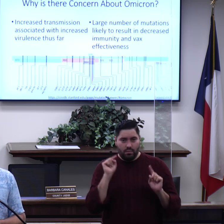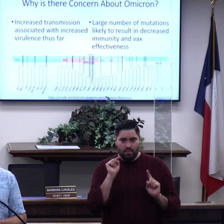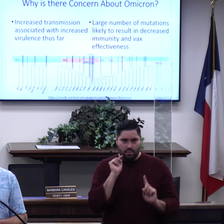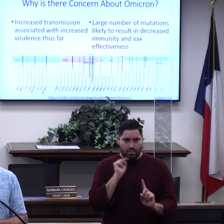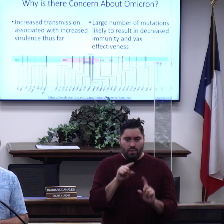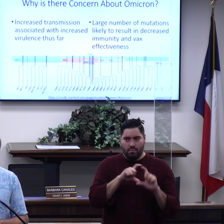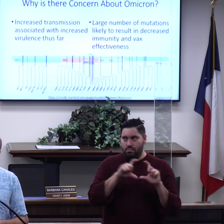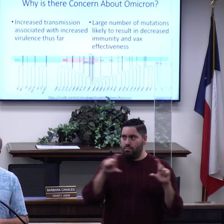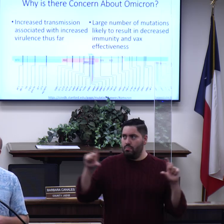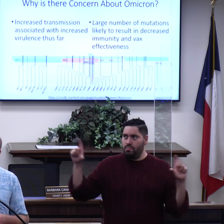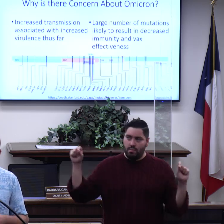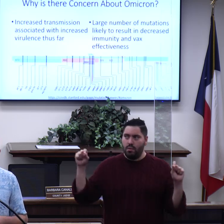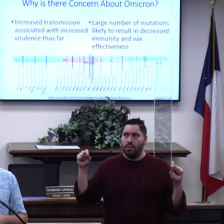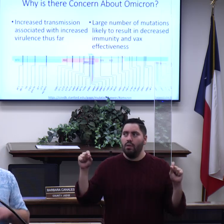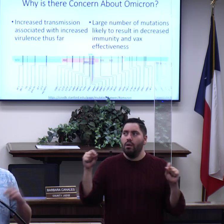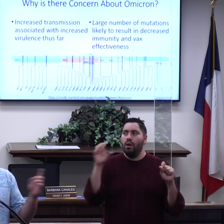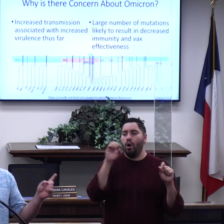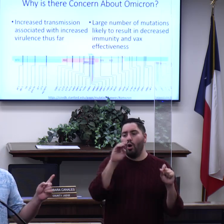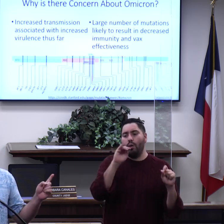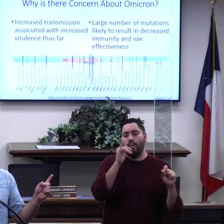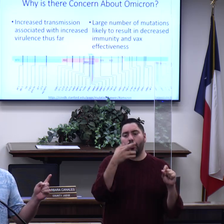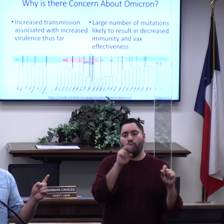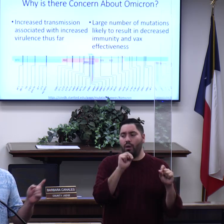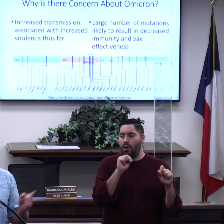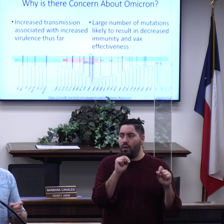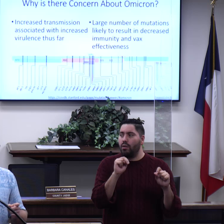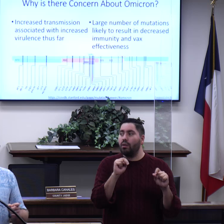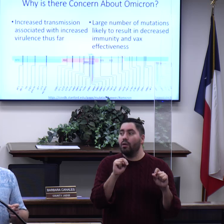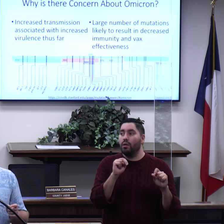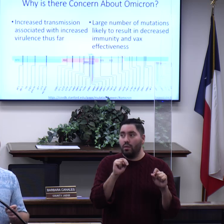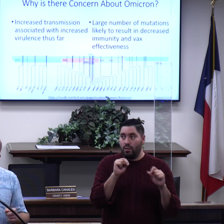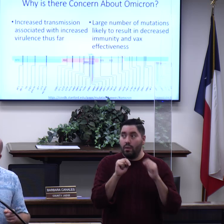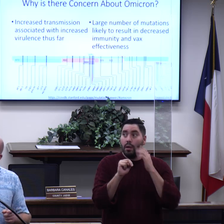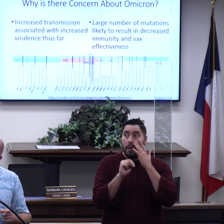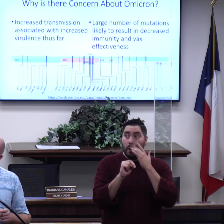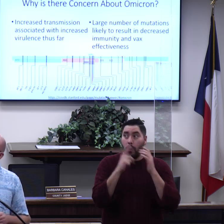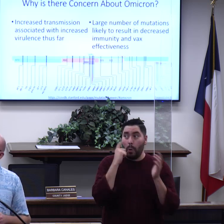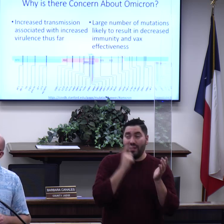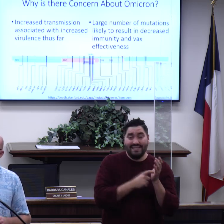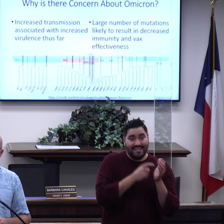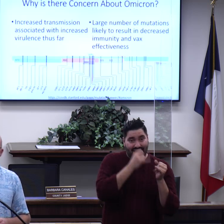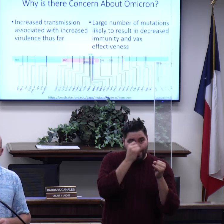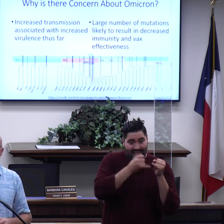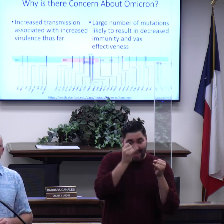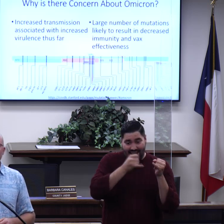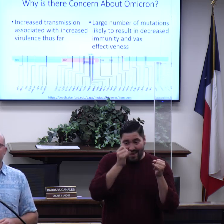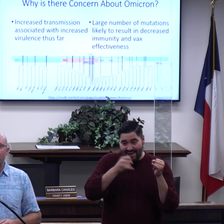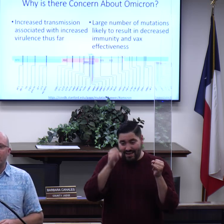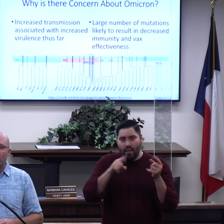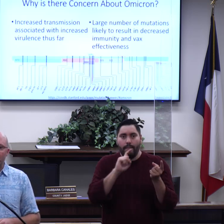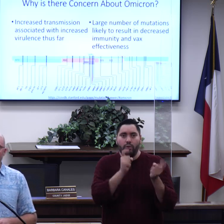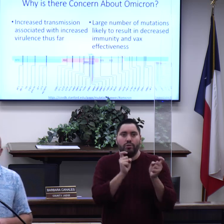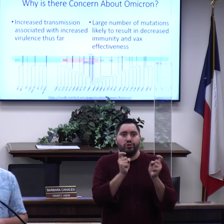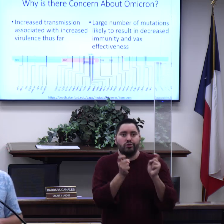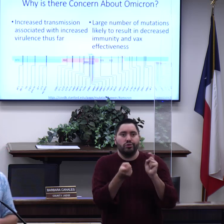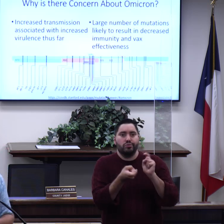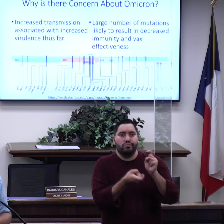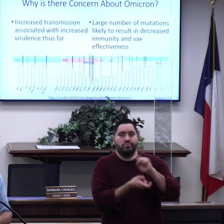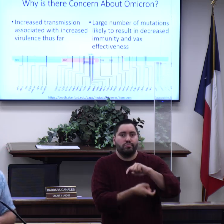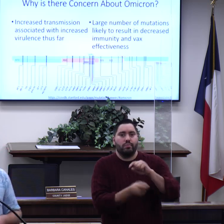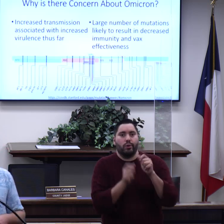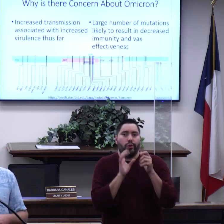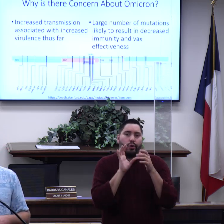the sequence of Omicron. It's the spike protein section. And every line is one of the mutations, according to